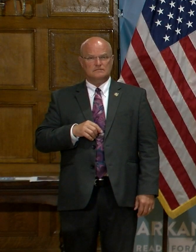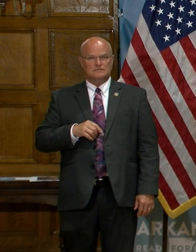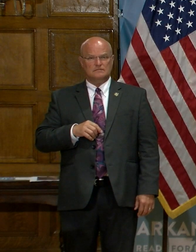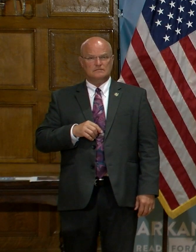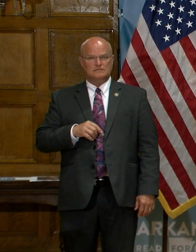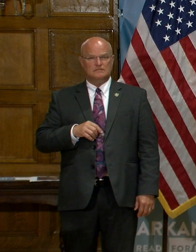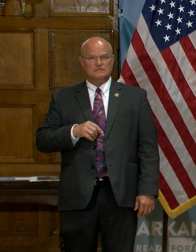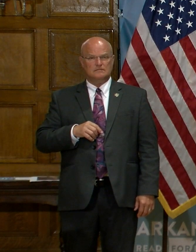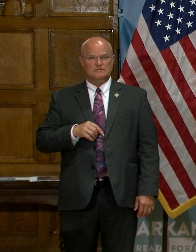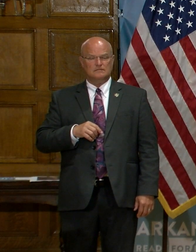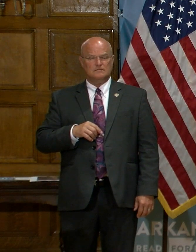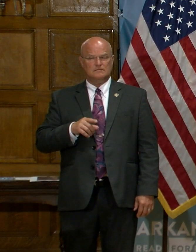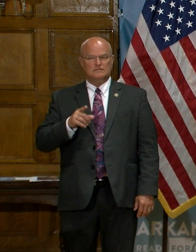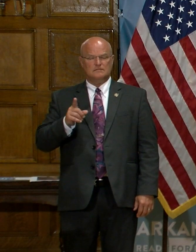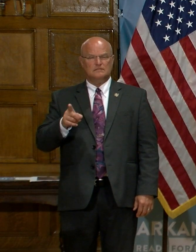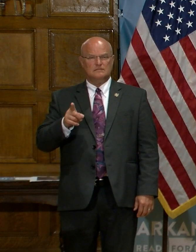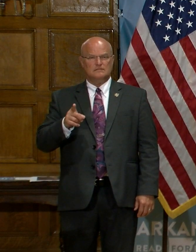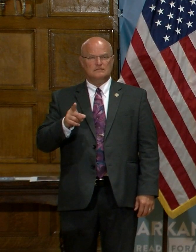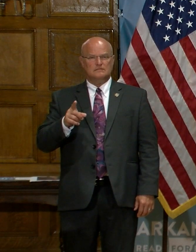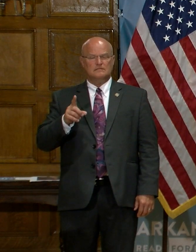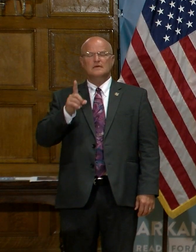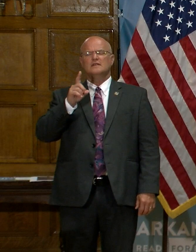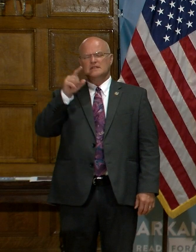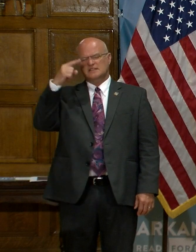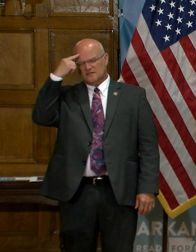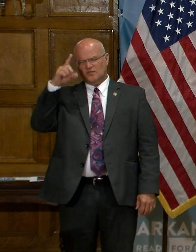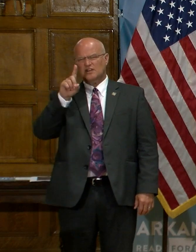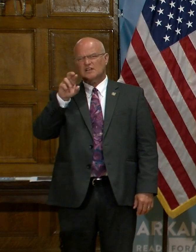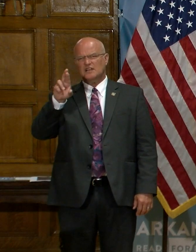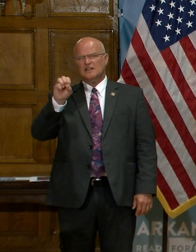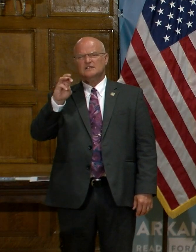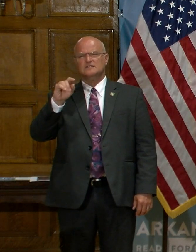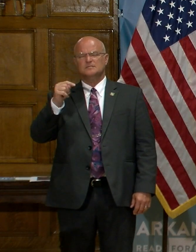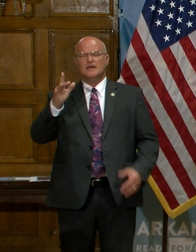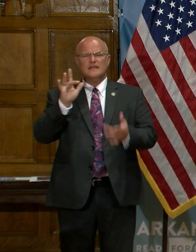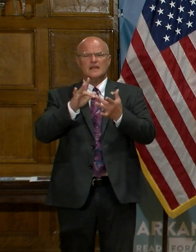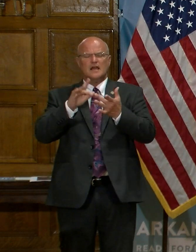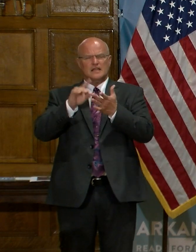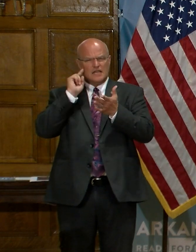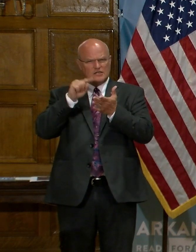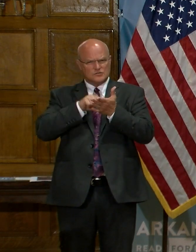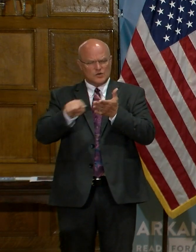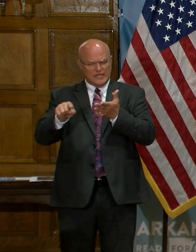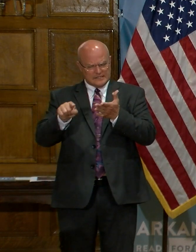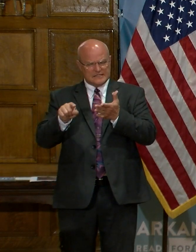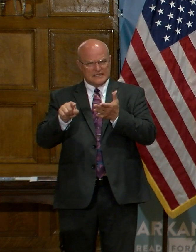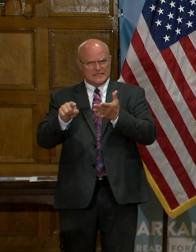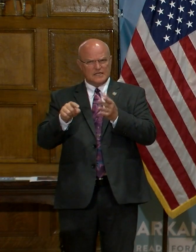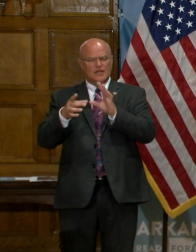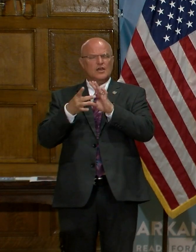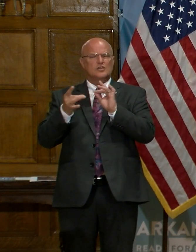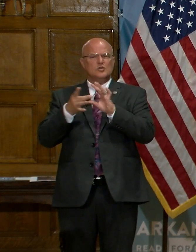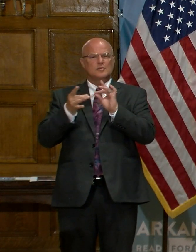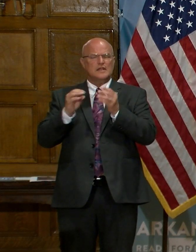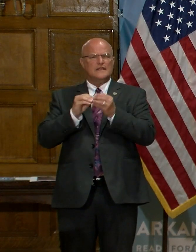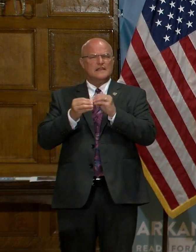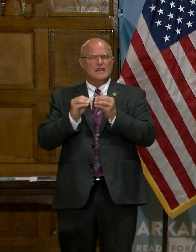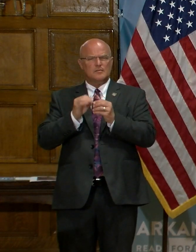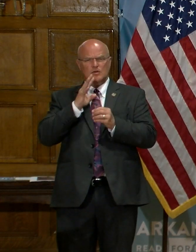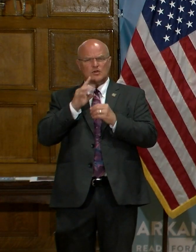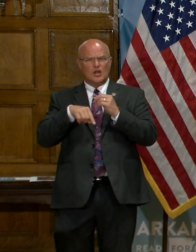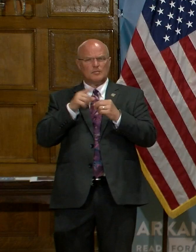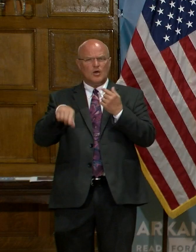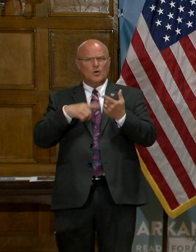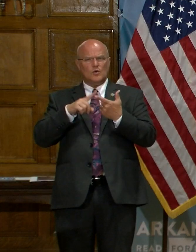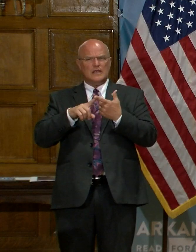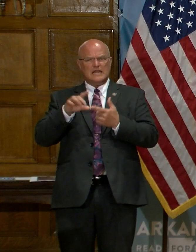Is there any other questions? Governor, this is for Dr. Smith. On the contact tracing, if we come back to this for a moment, you mentioned the numbers you talked about